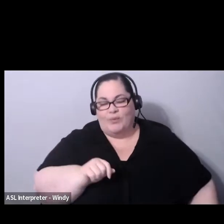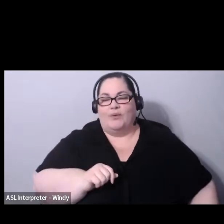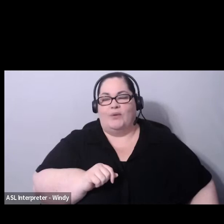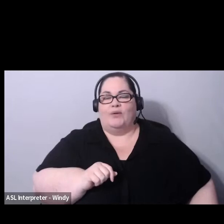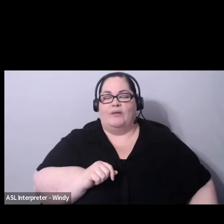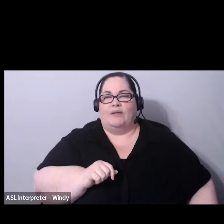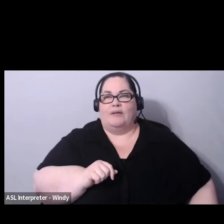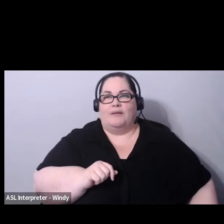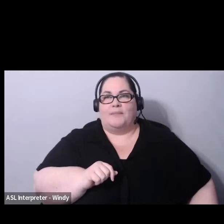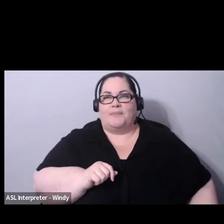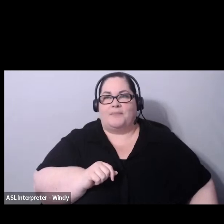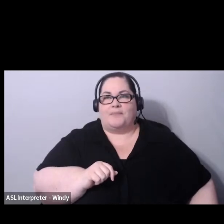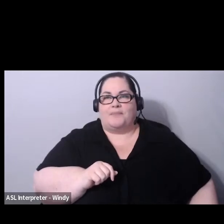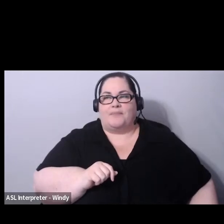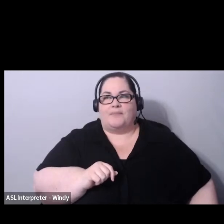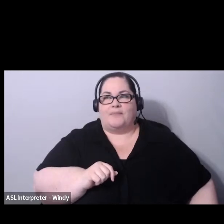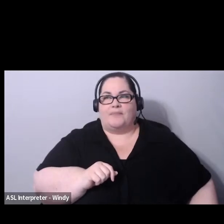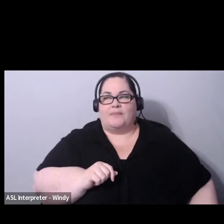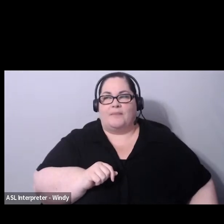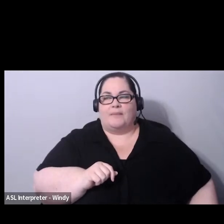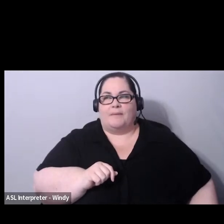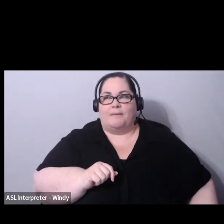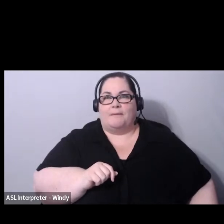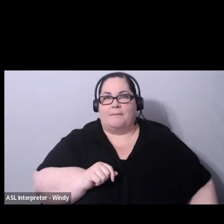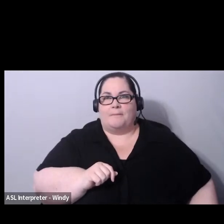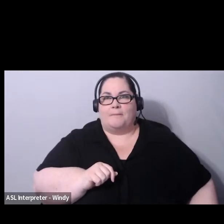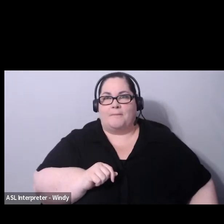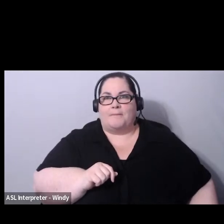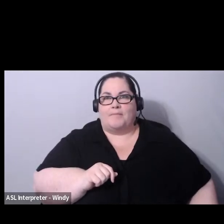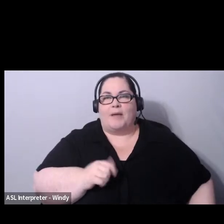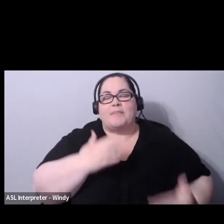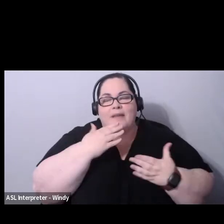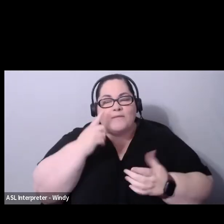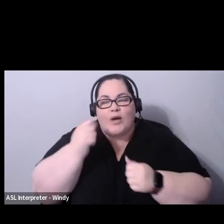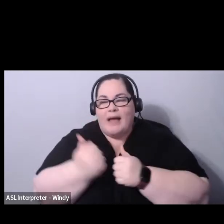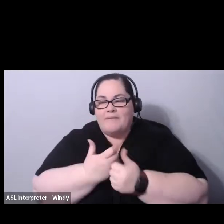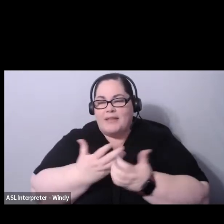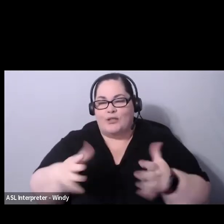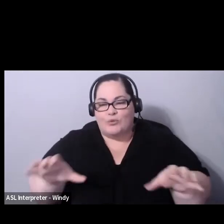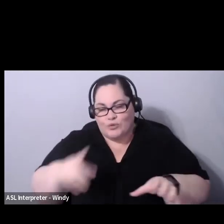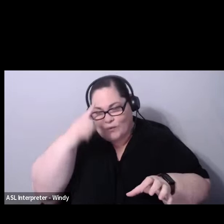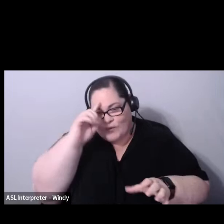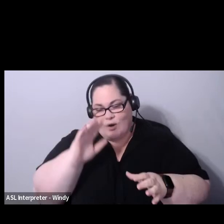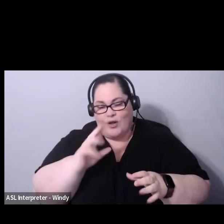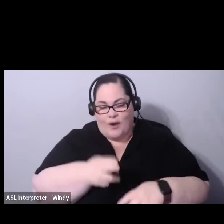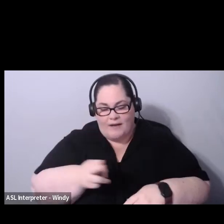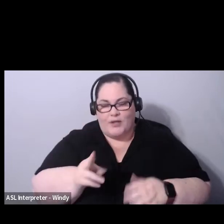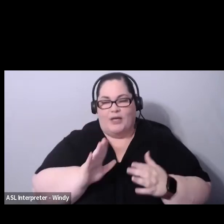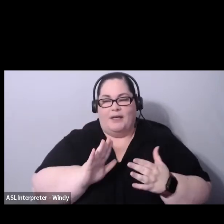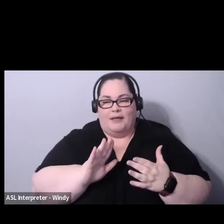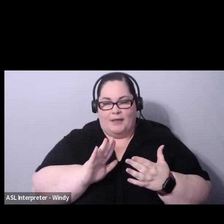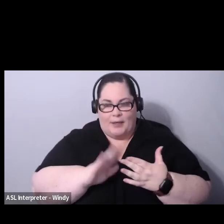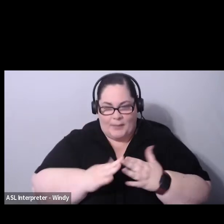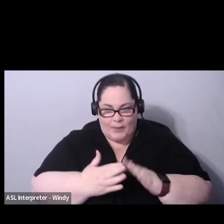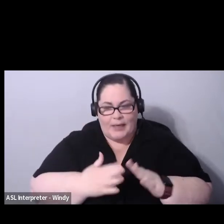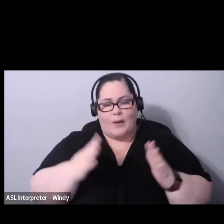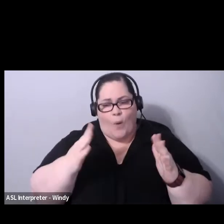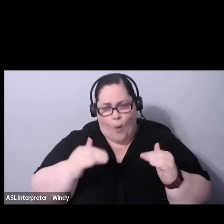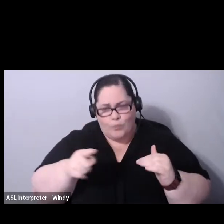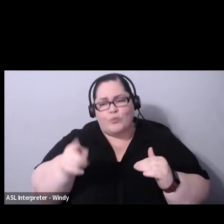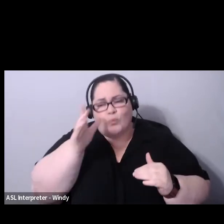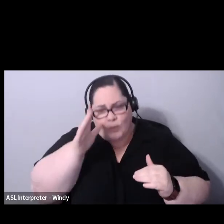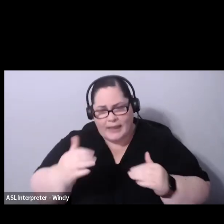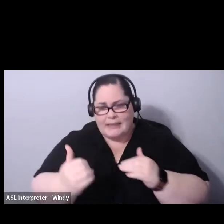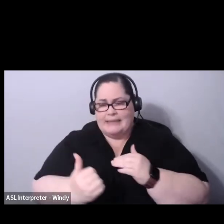for our hard of hearing community, and we hope you won't hesitate to send folks our way if they need